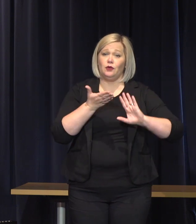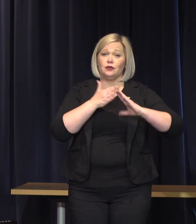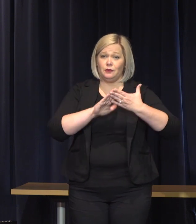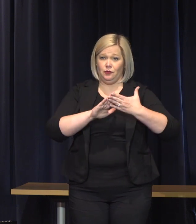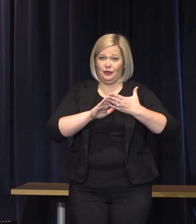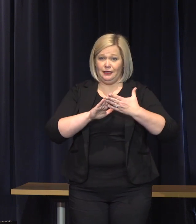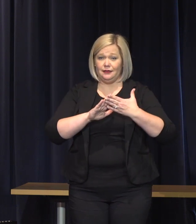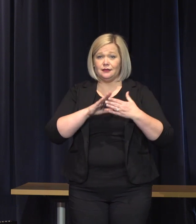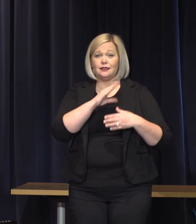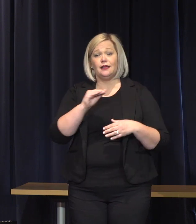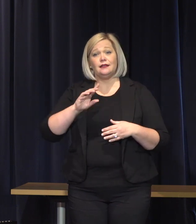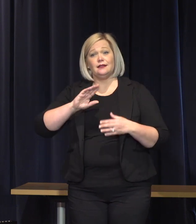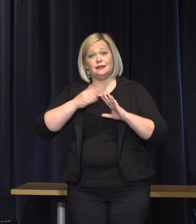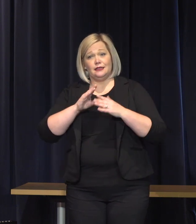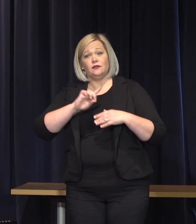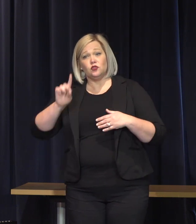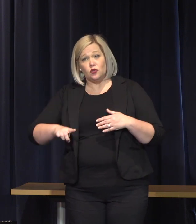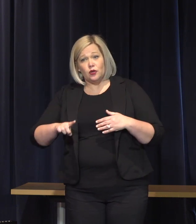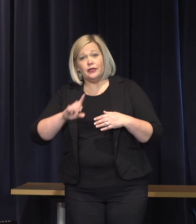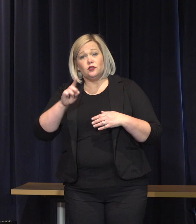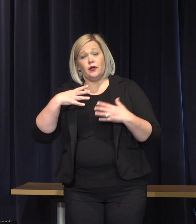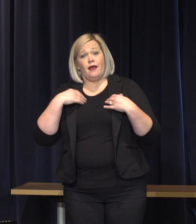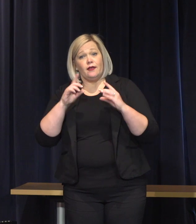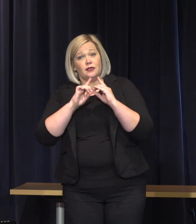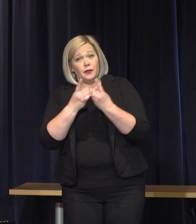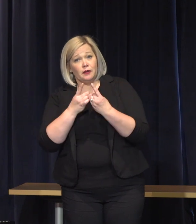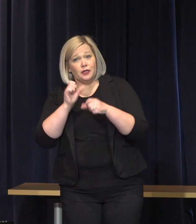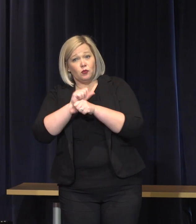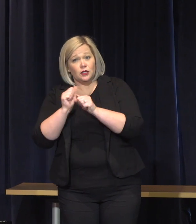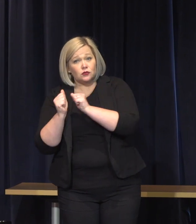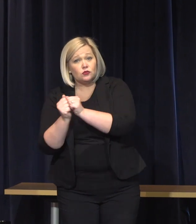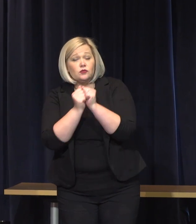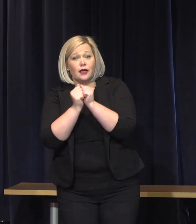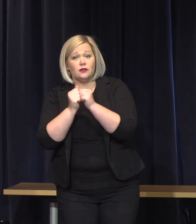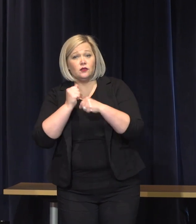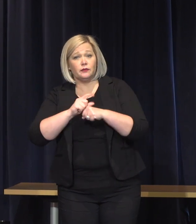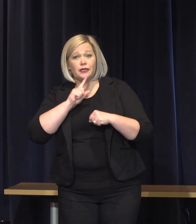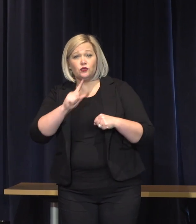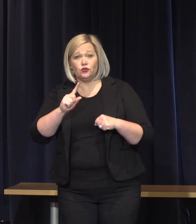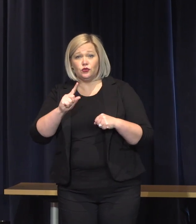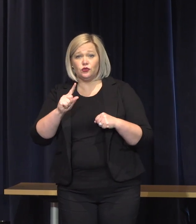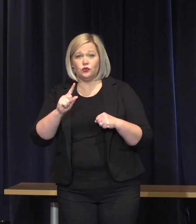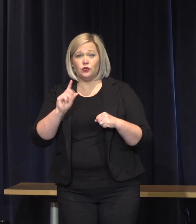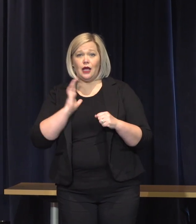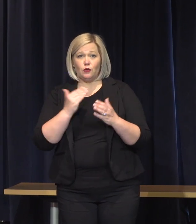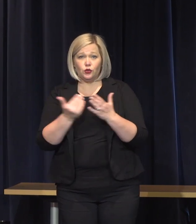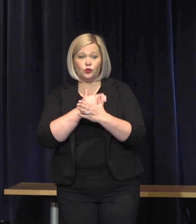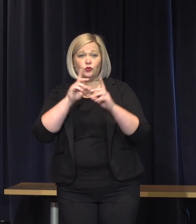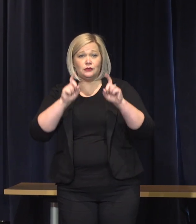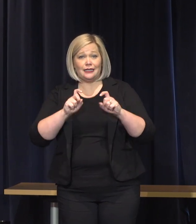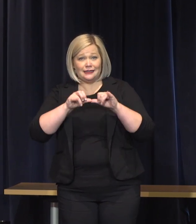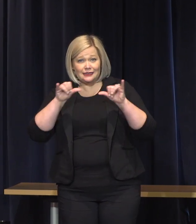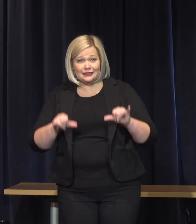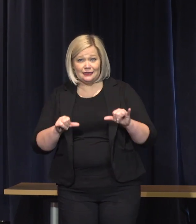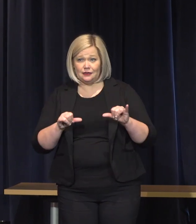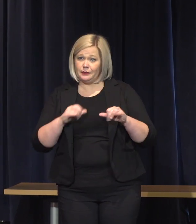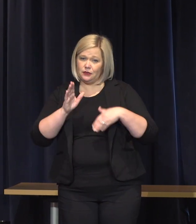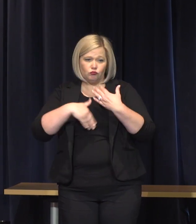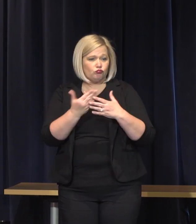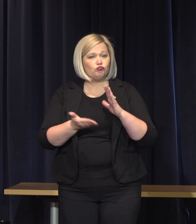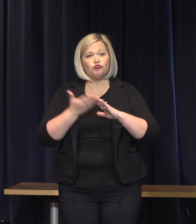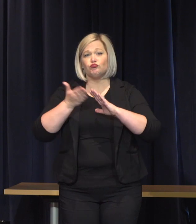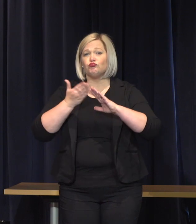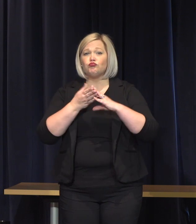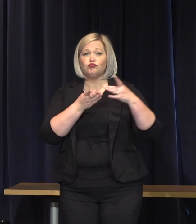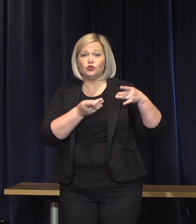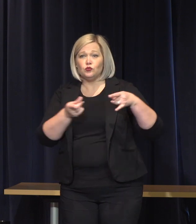of Detroit and the Detroit Health Department work together and to ensure this new testing system is up and running,